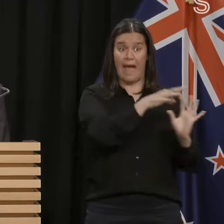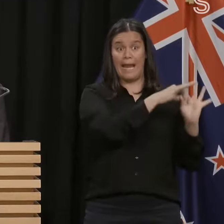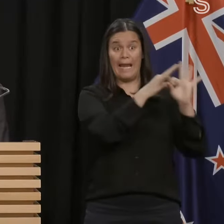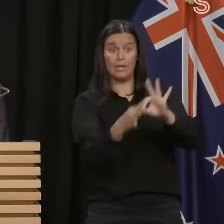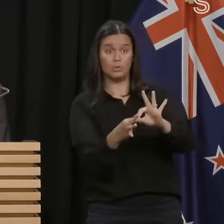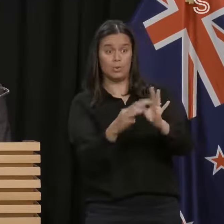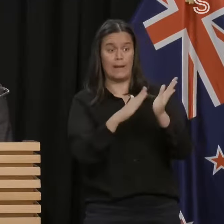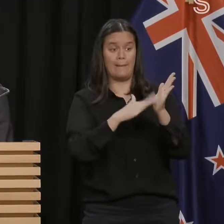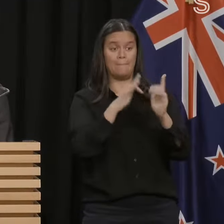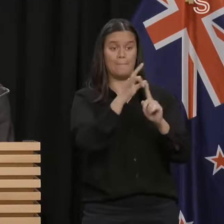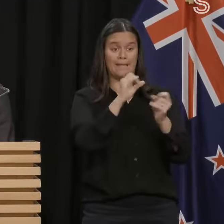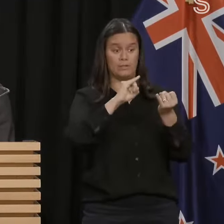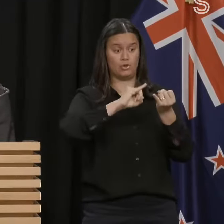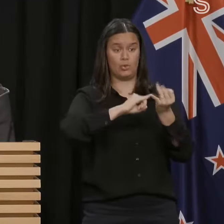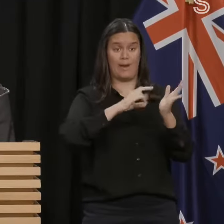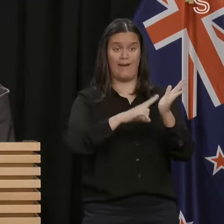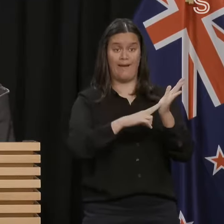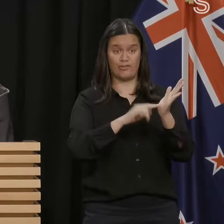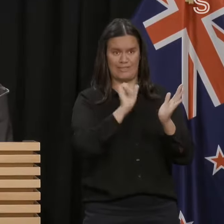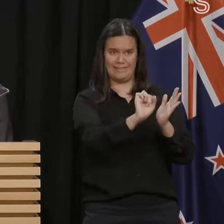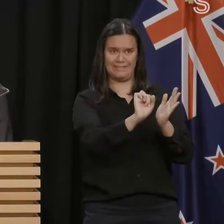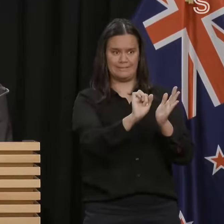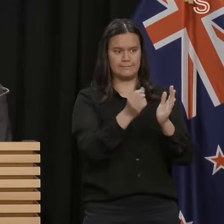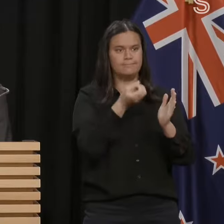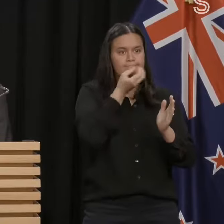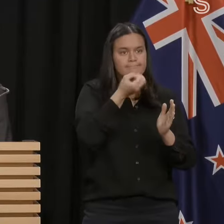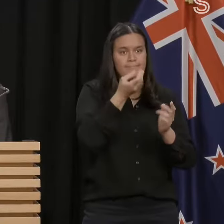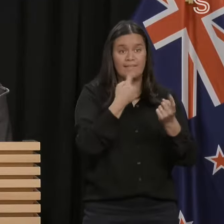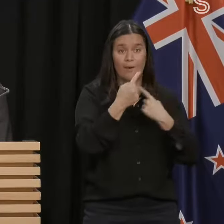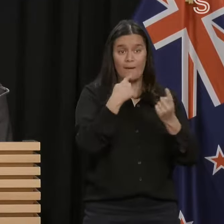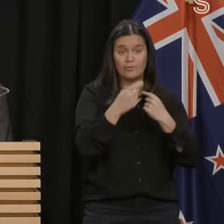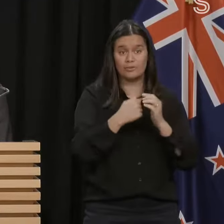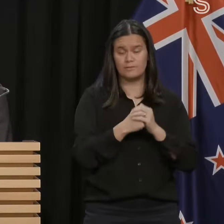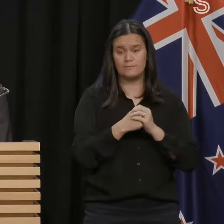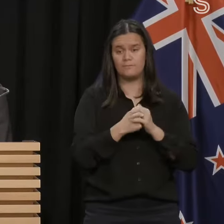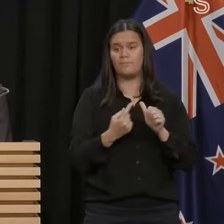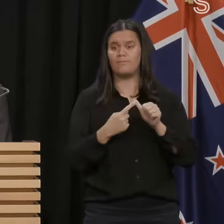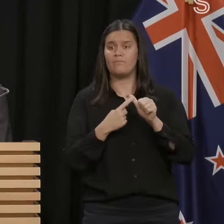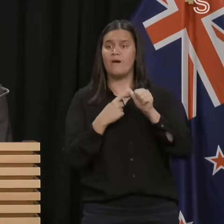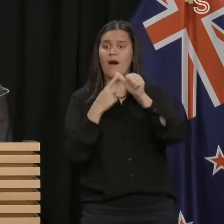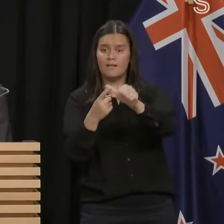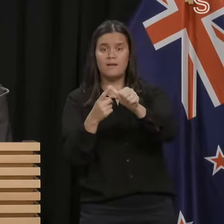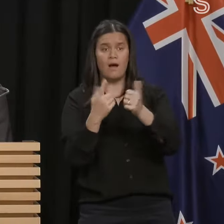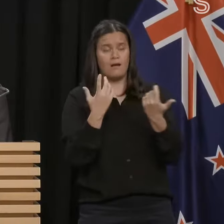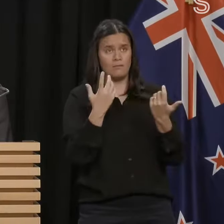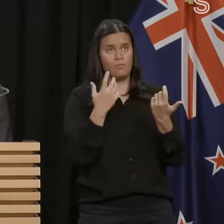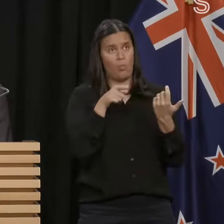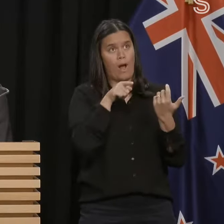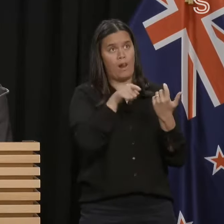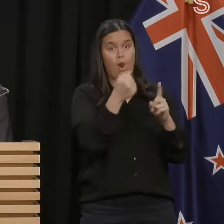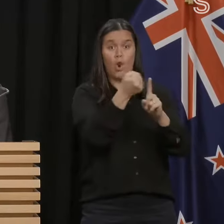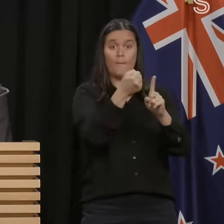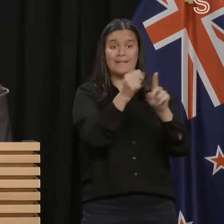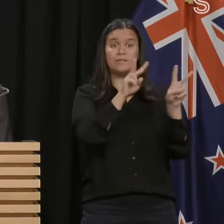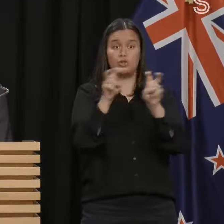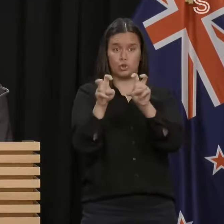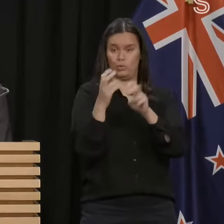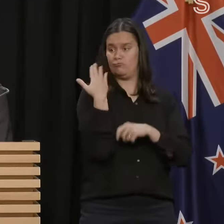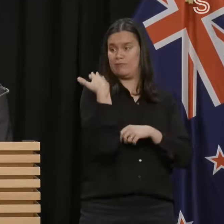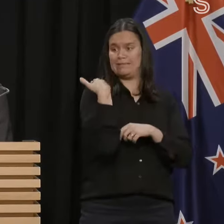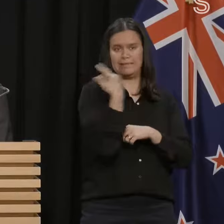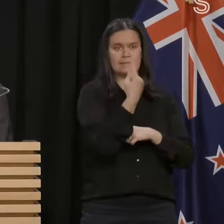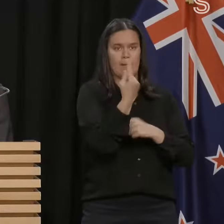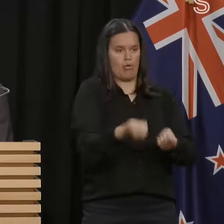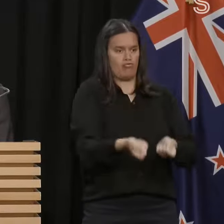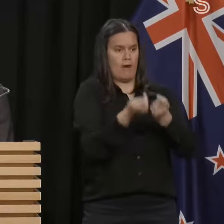It's certainly a response to recent events. This issue's been raised recently with me. I've looked at the